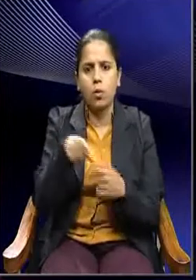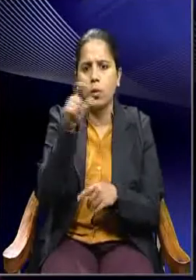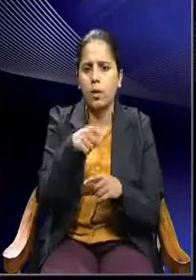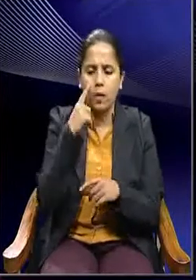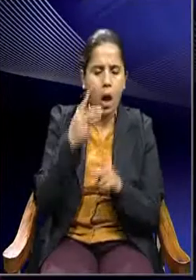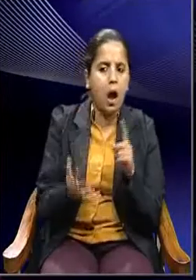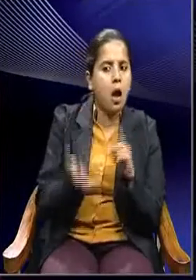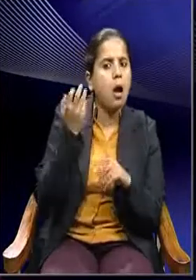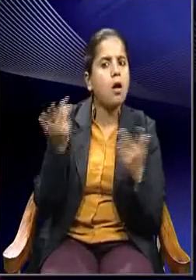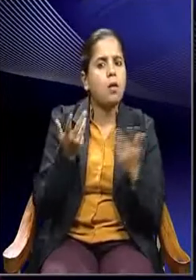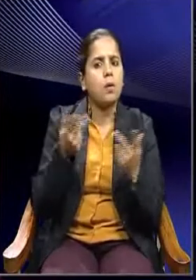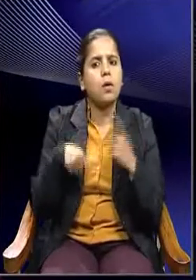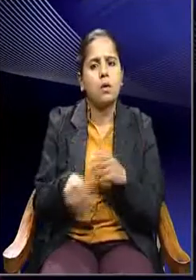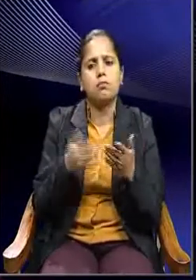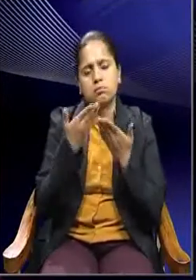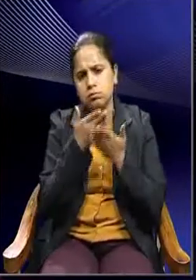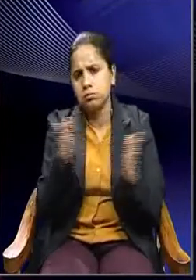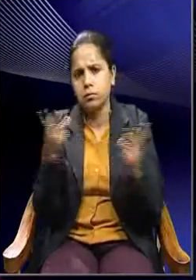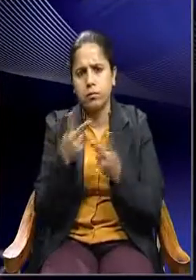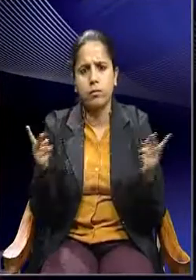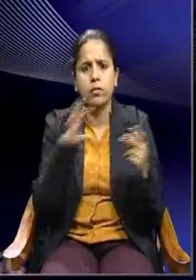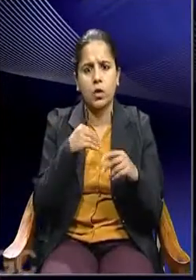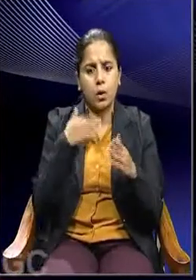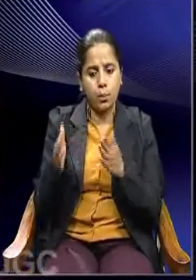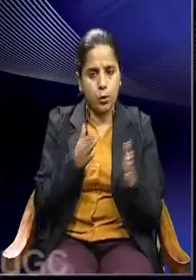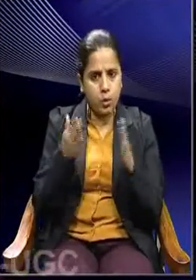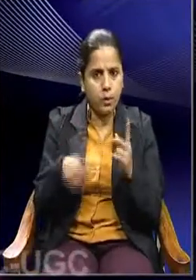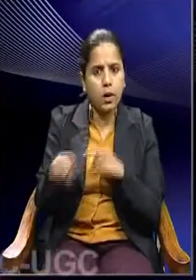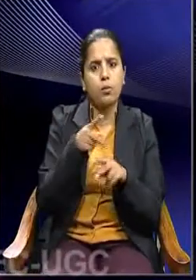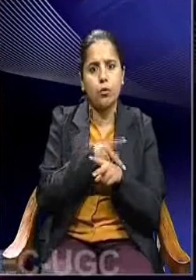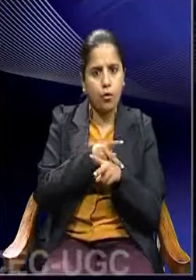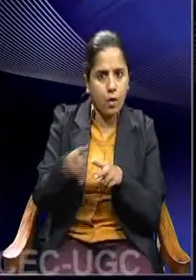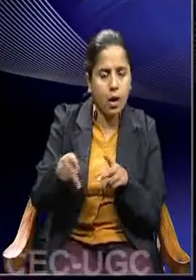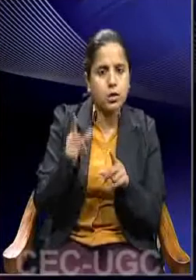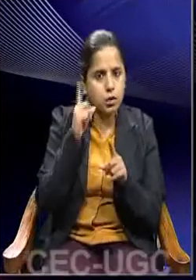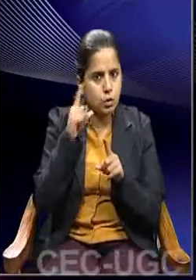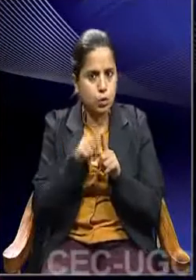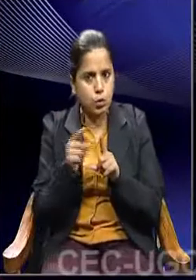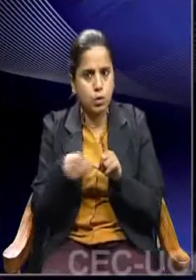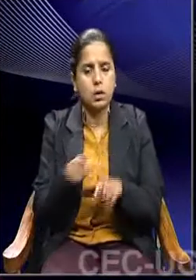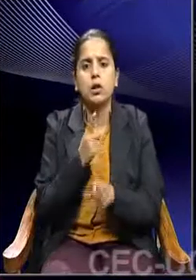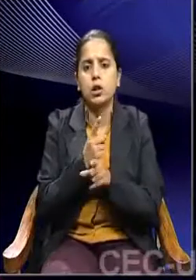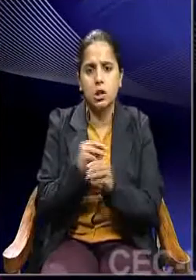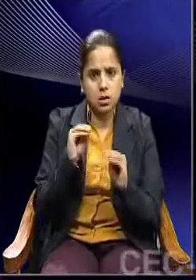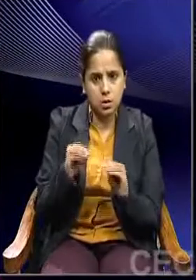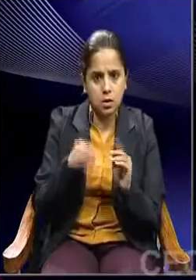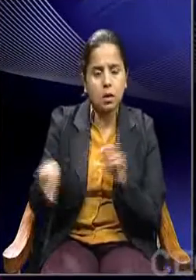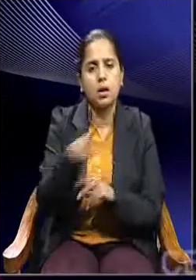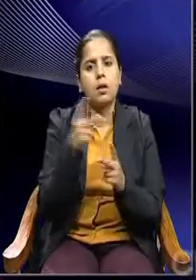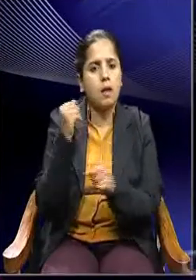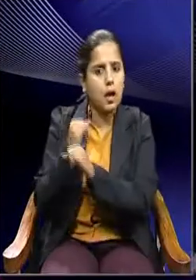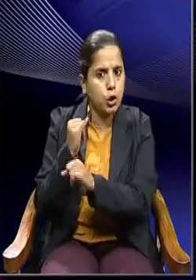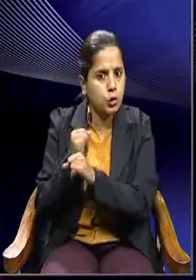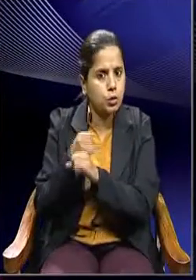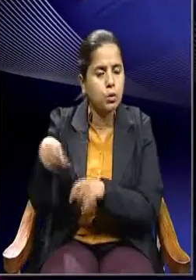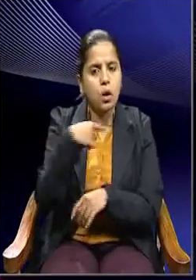with respect to the vast array from preparation to the profession, teaching preparation institutions,